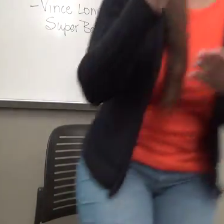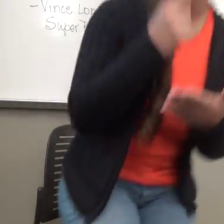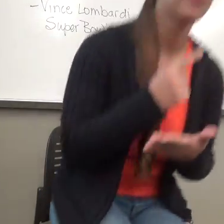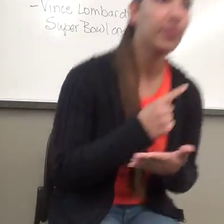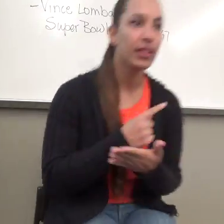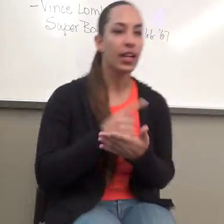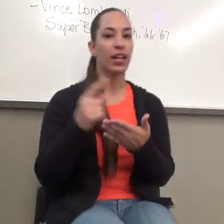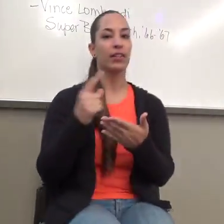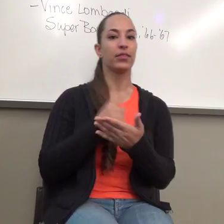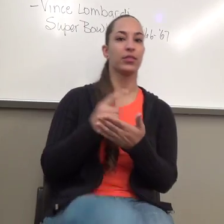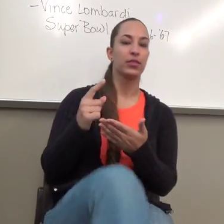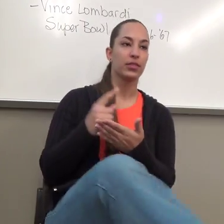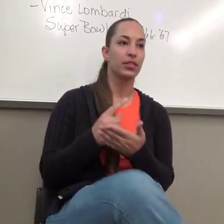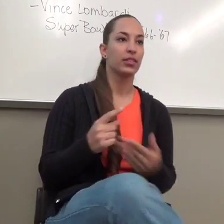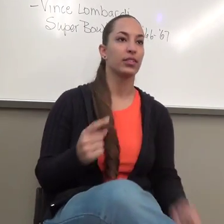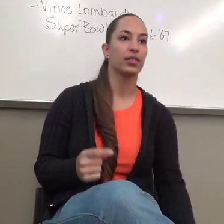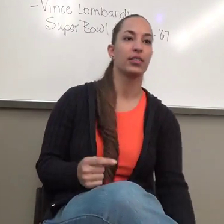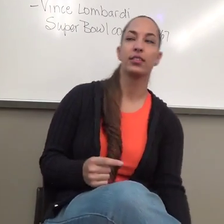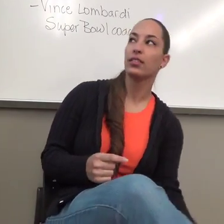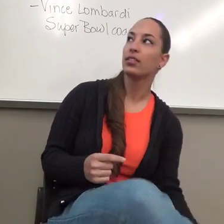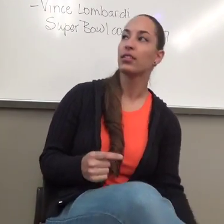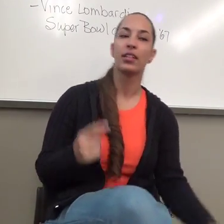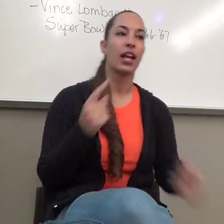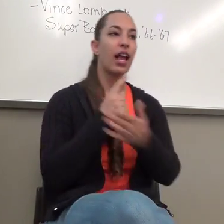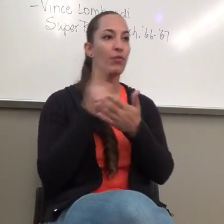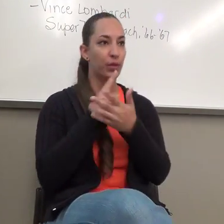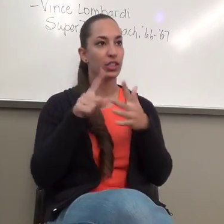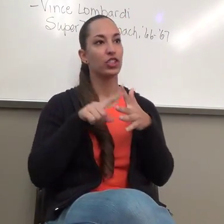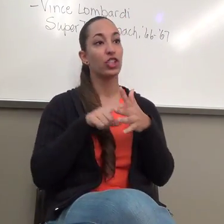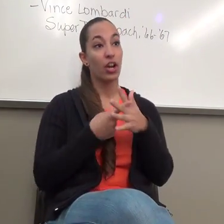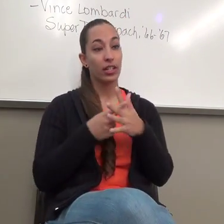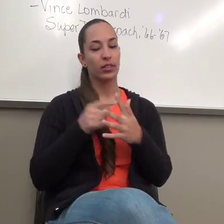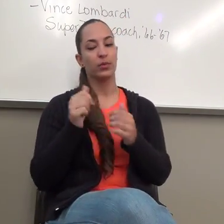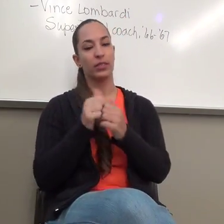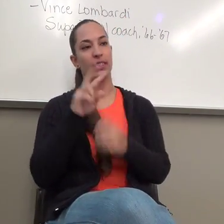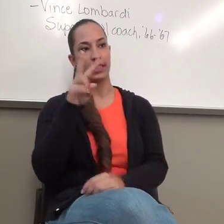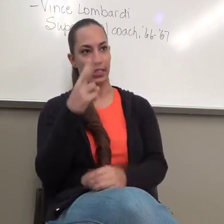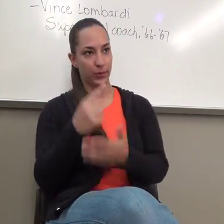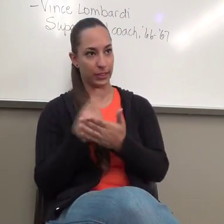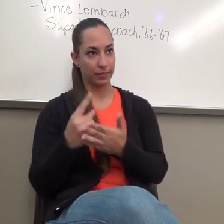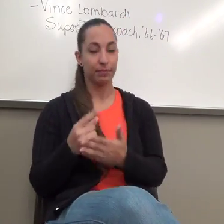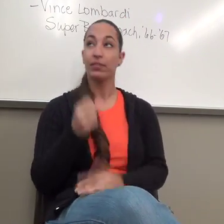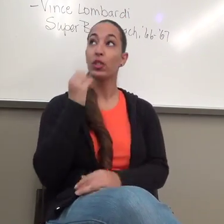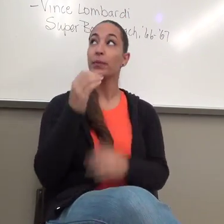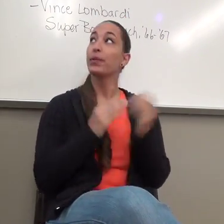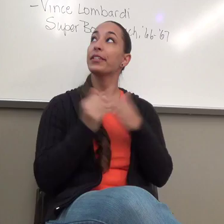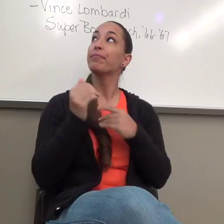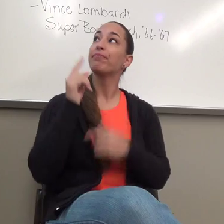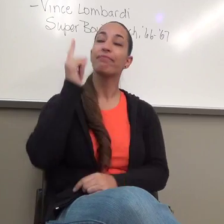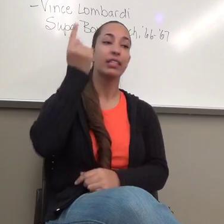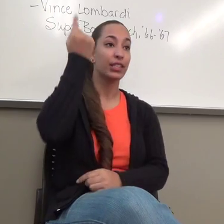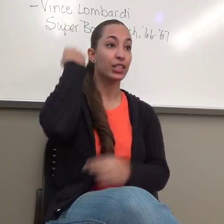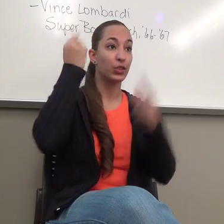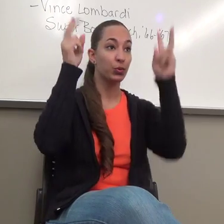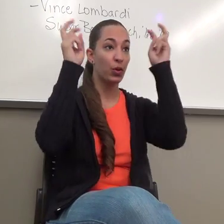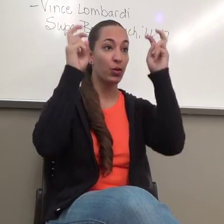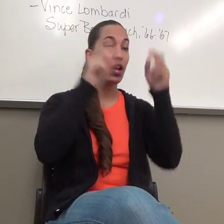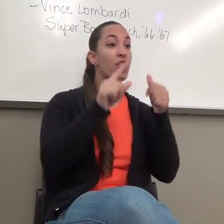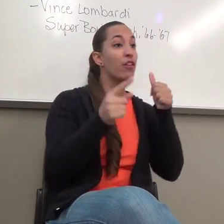Okay, so this quote, the first 2 quotes that I had were from professional writers. And